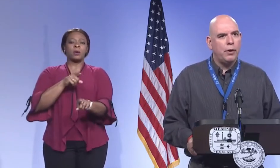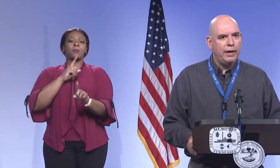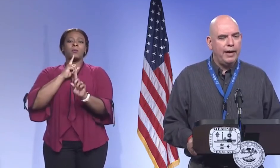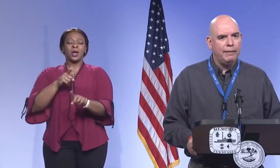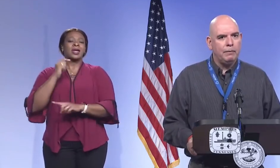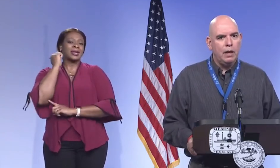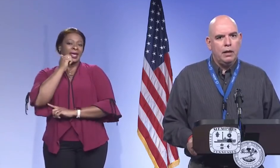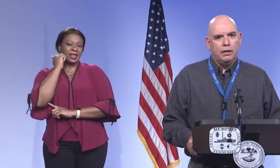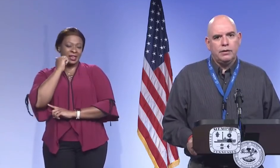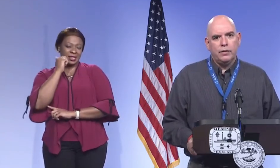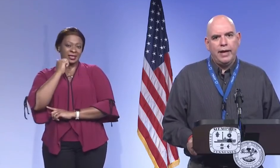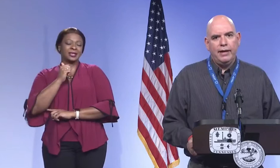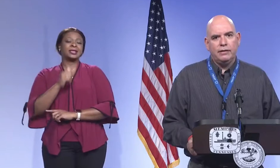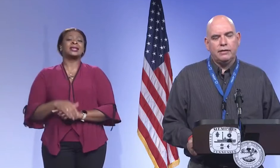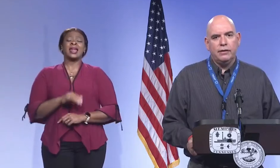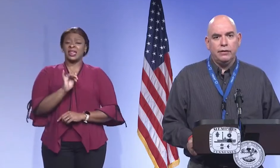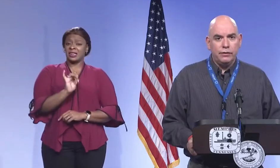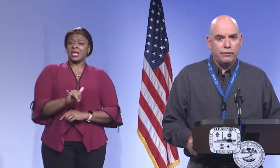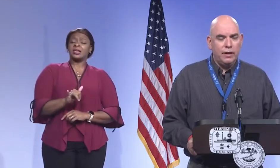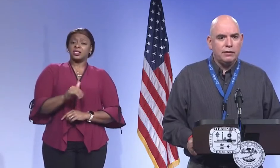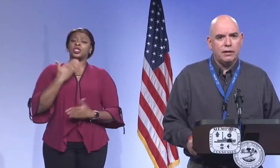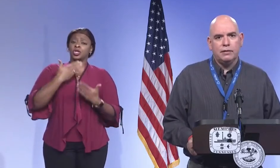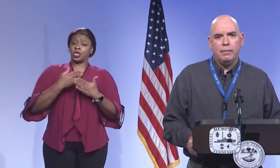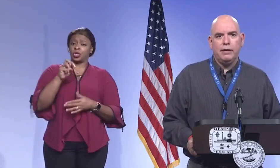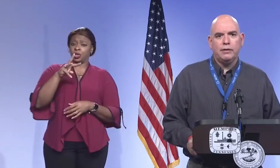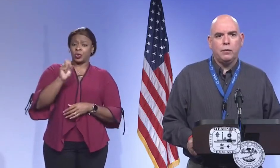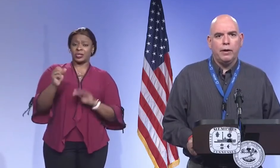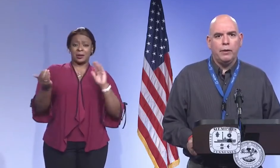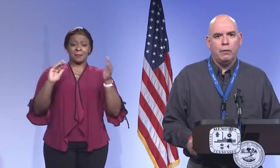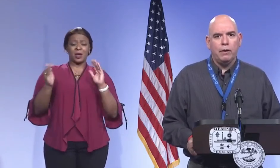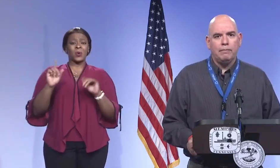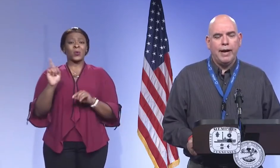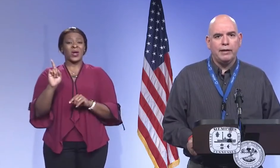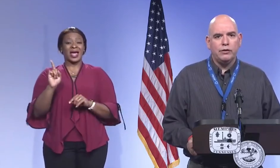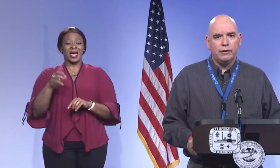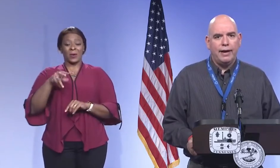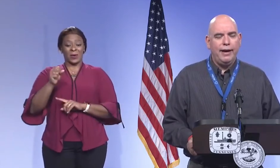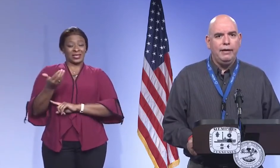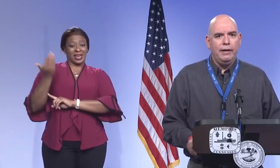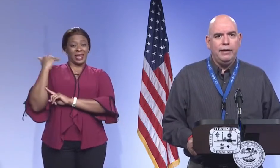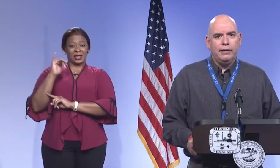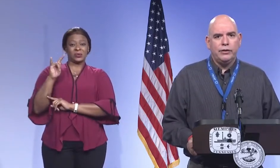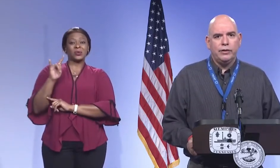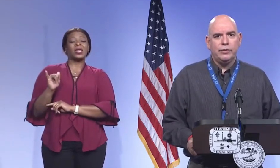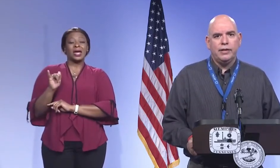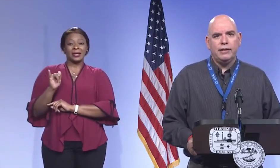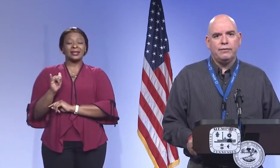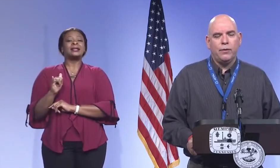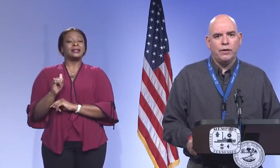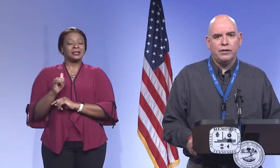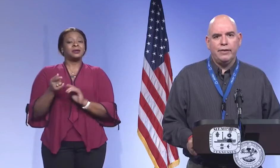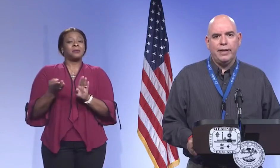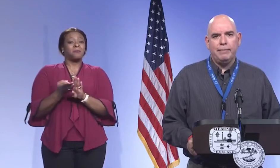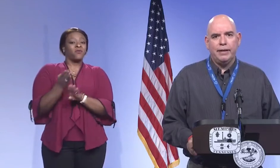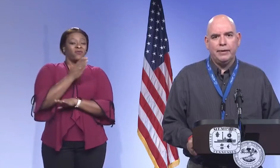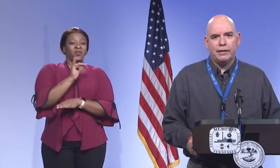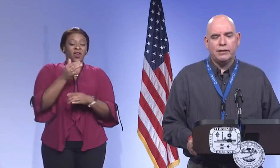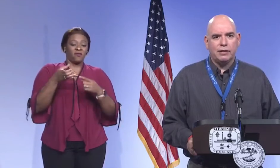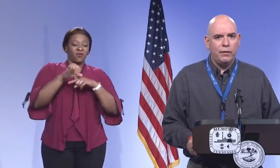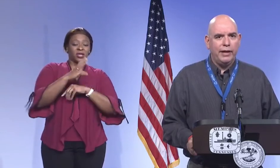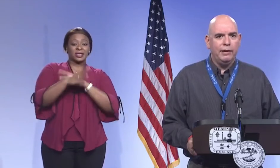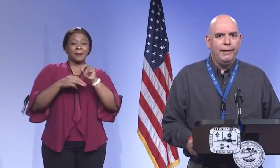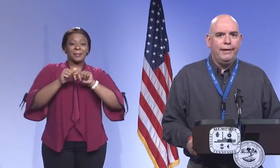per day. So that is good news for us compared to where we were back in July. It shows that the force of the epidemic